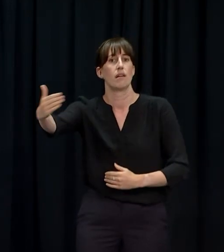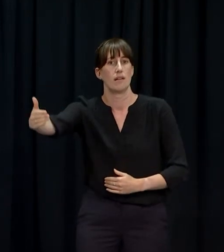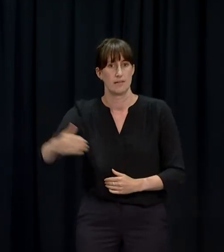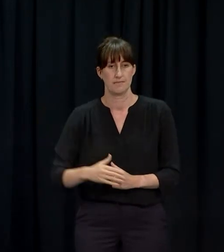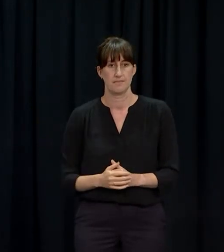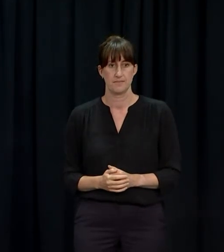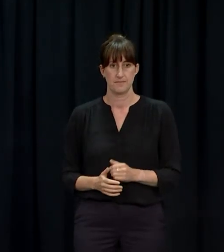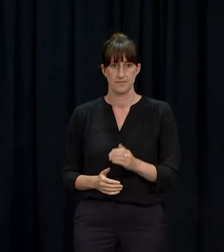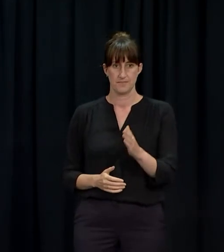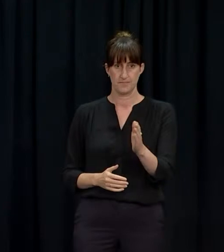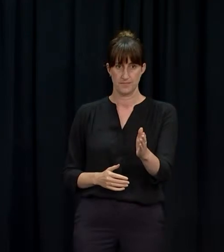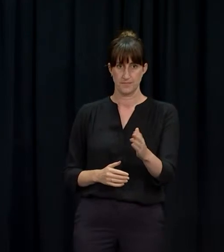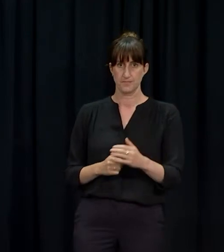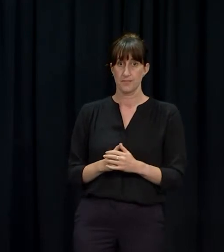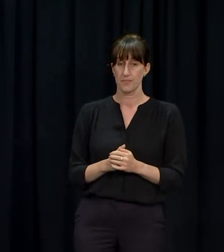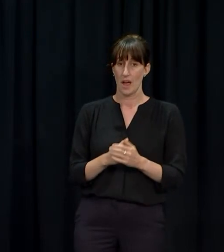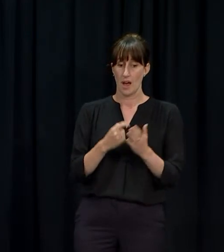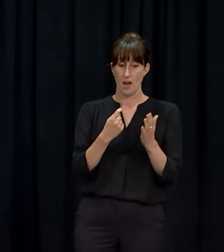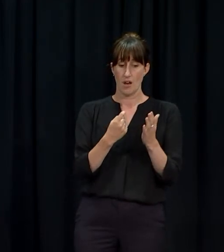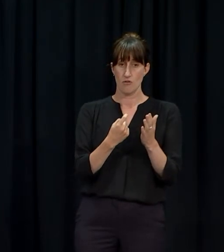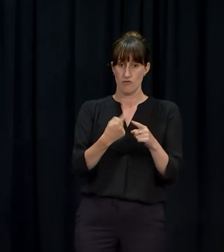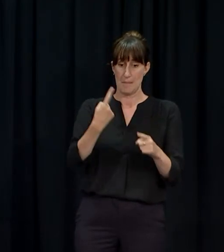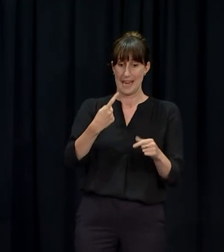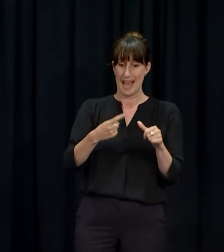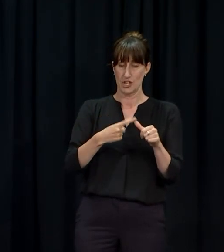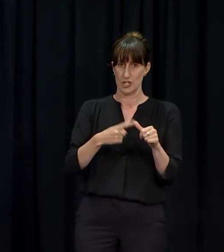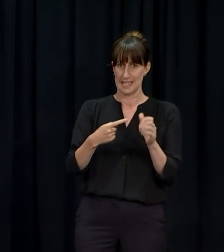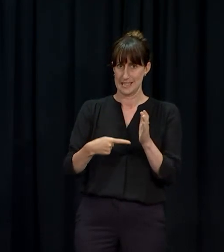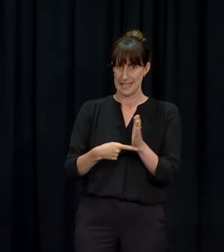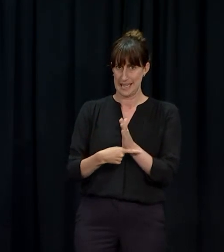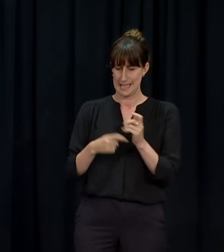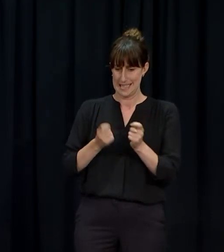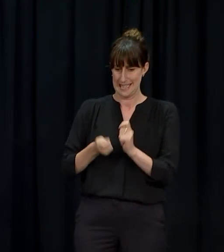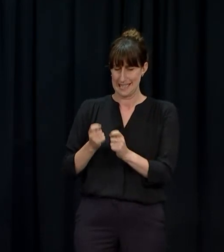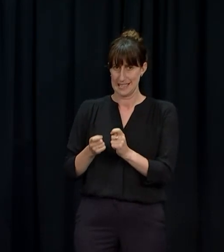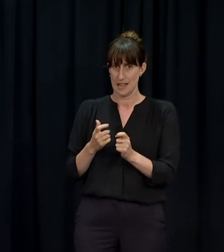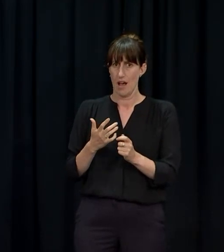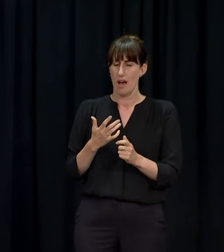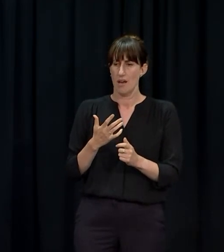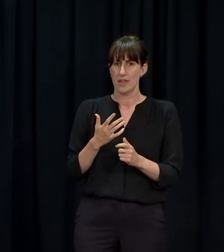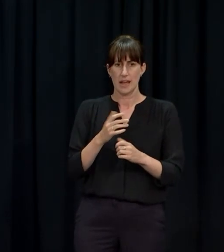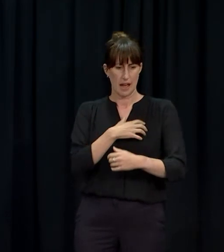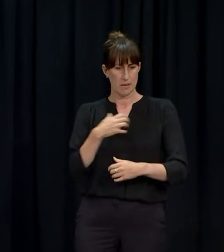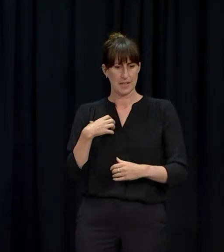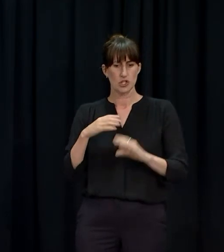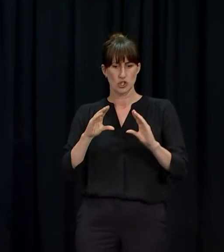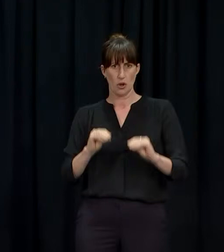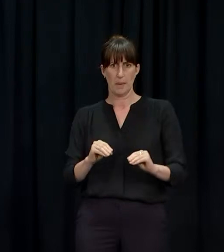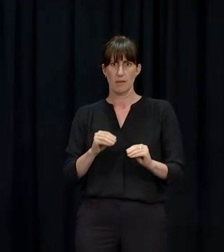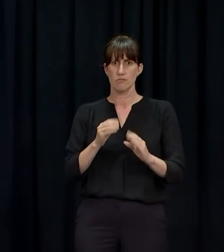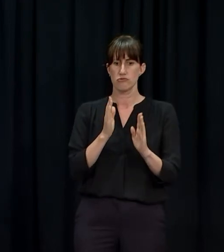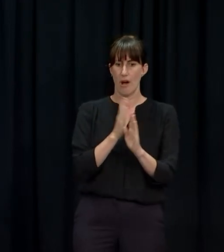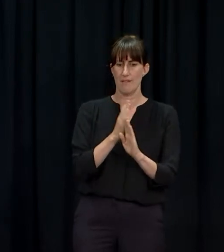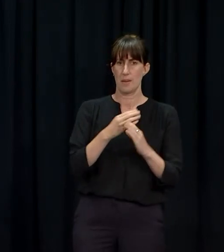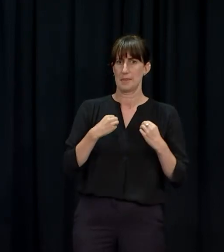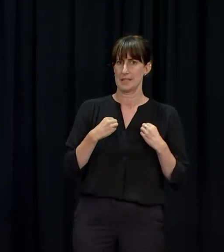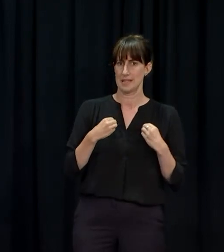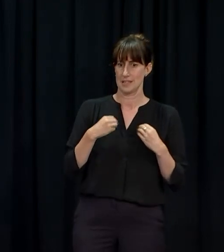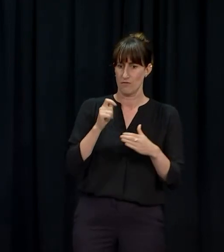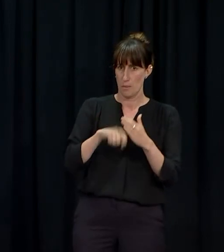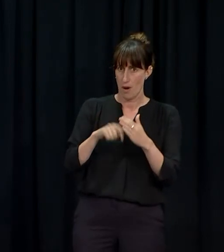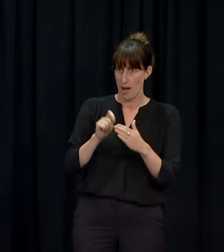antigen tests from private businesses? That is not the case. We have made sure that we